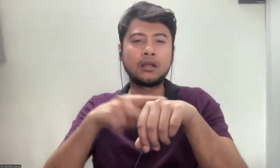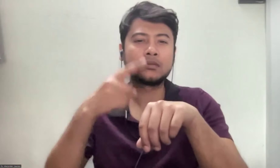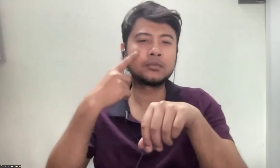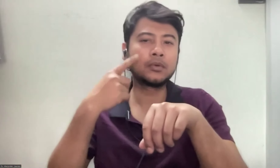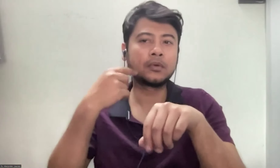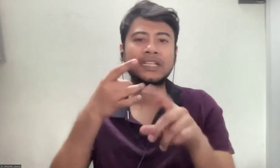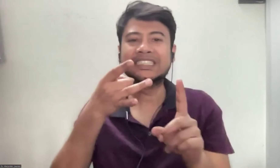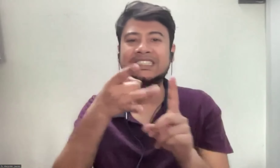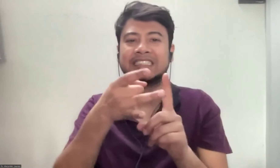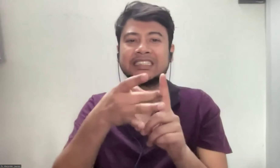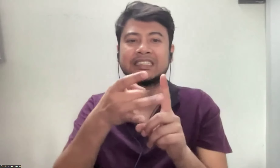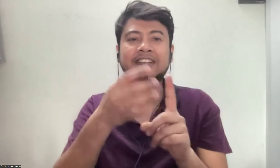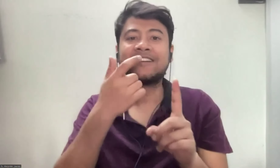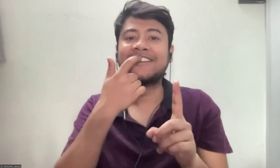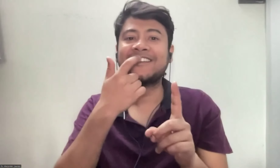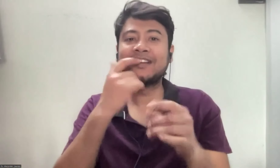Copper is tamba.